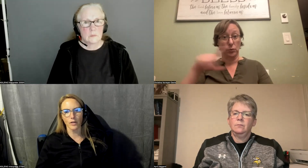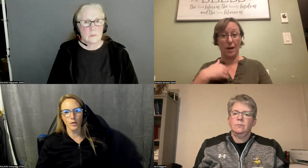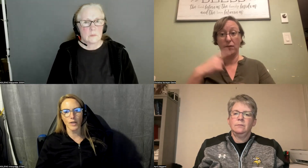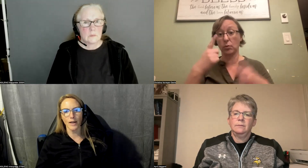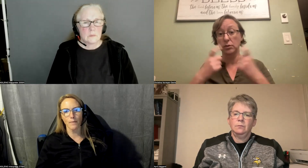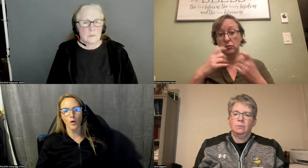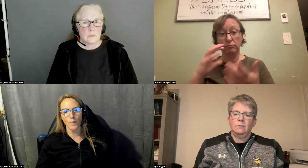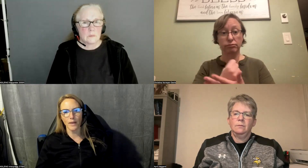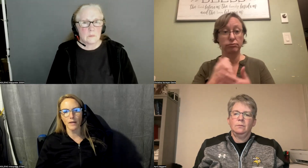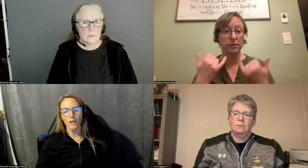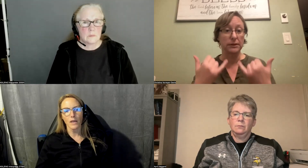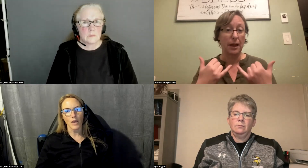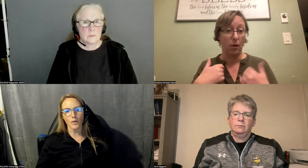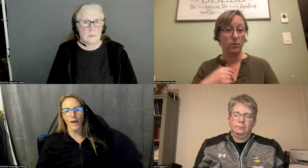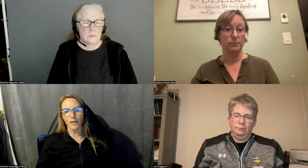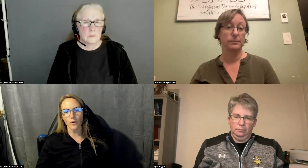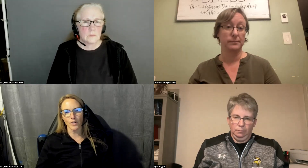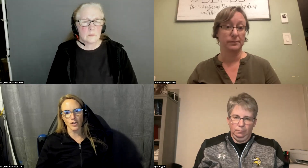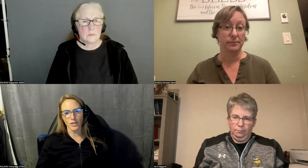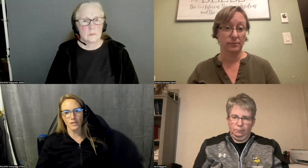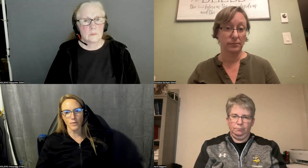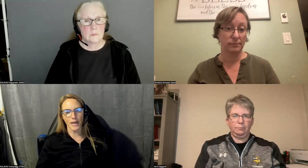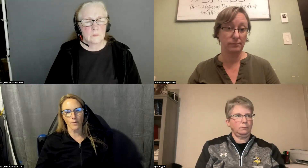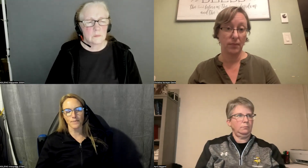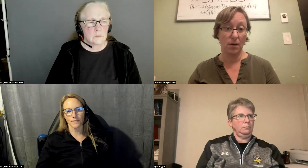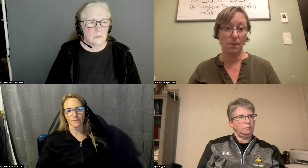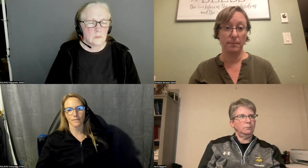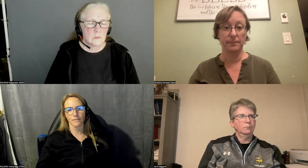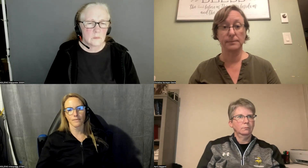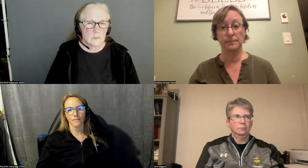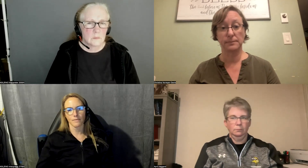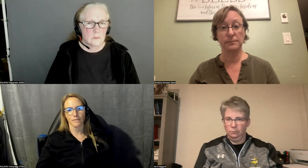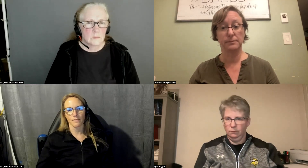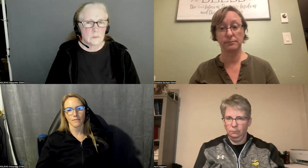all included. I'm open if you have any questions for me now.